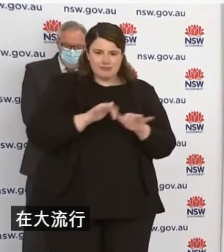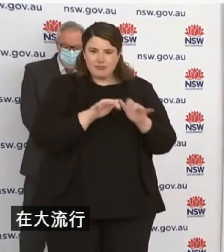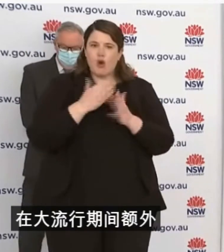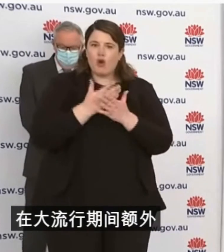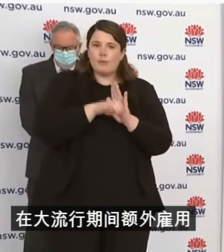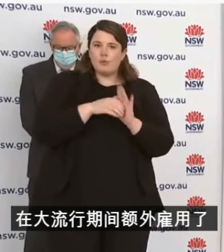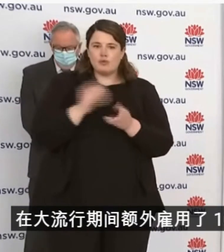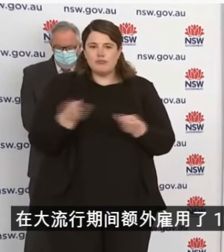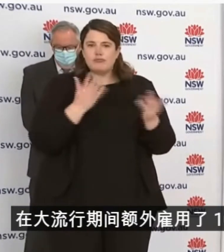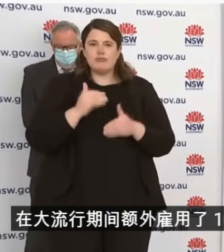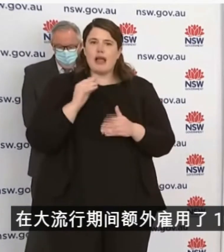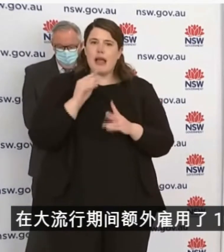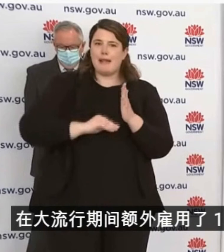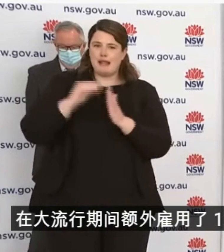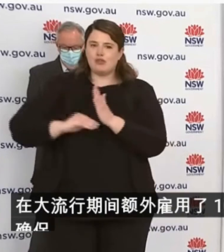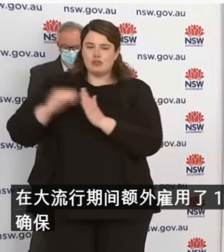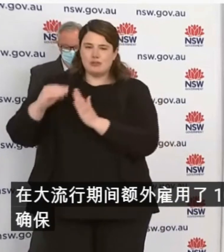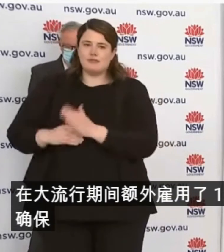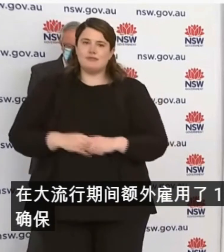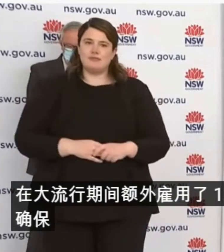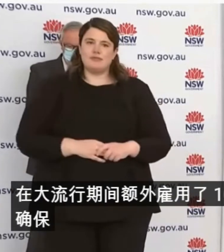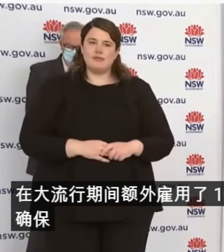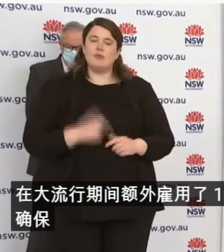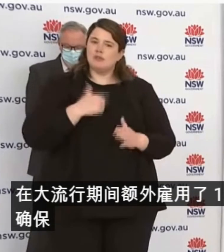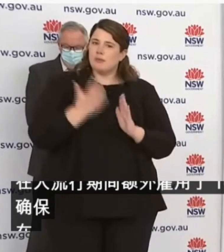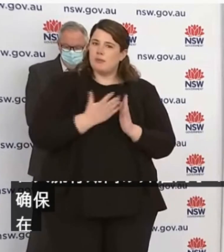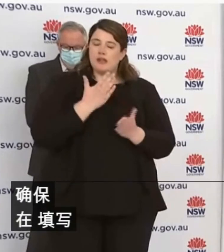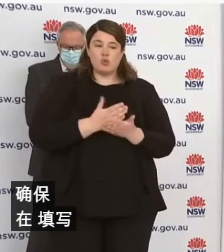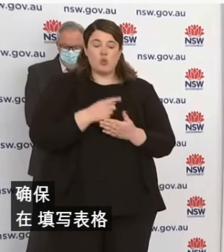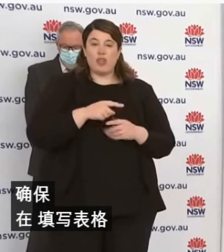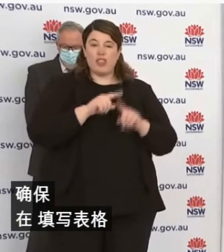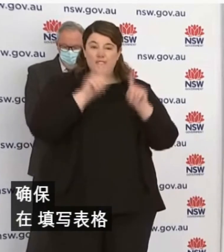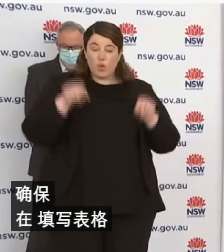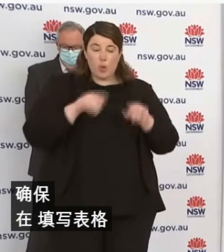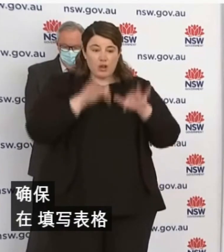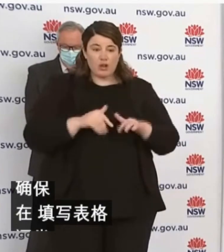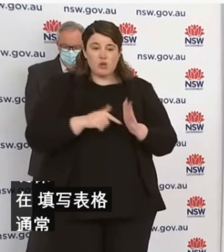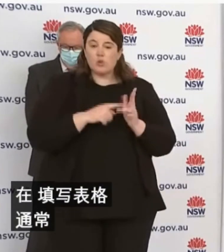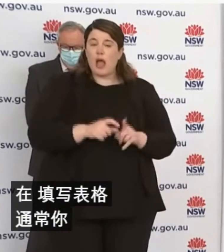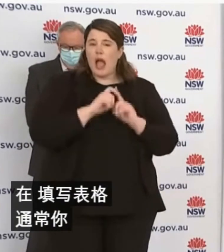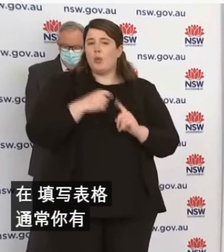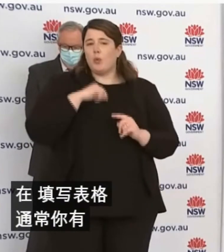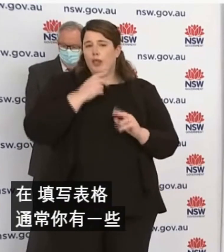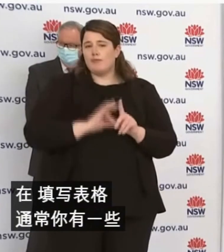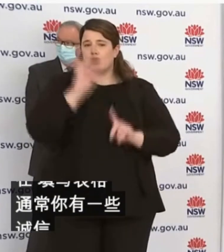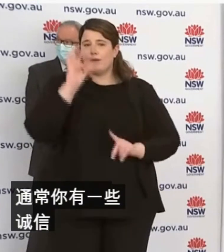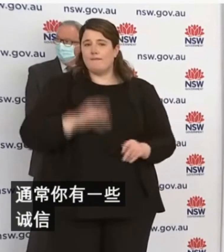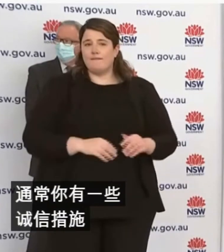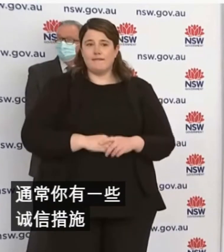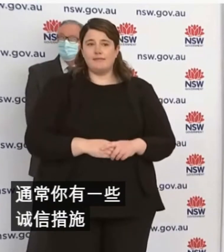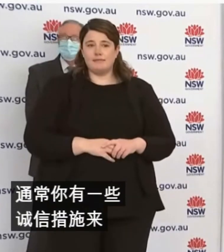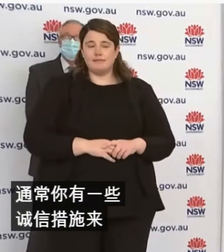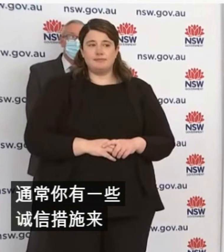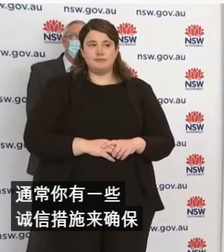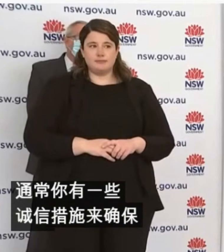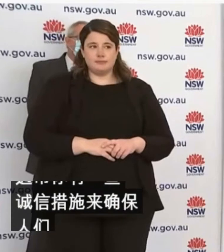during the pandemic, but we also need to make sure we cut out any red tape in terms of the form filling. In terms of normally you have some integrity measures